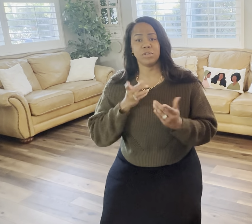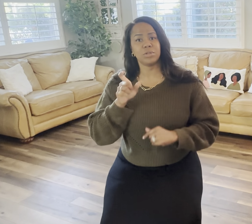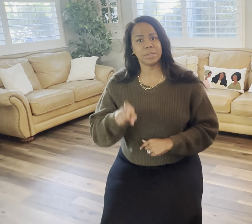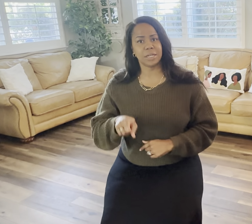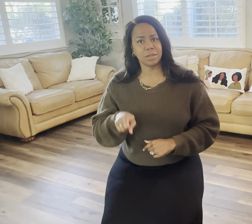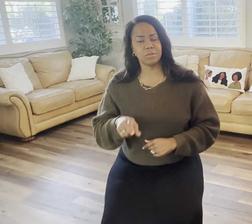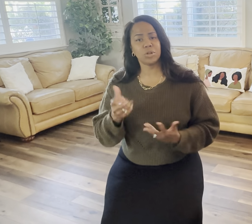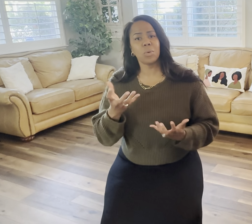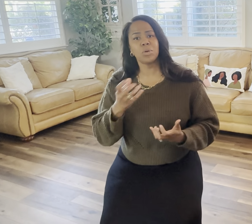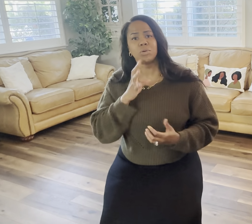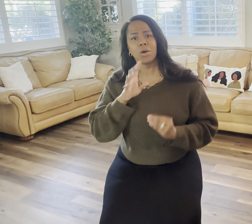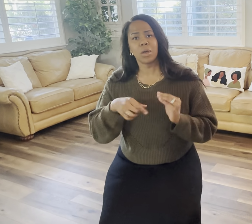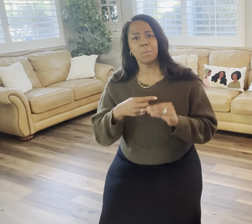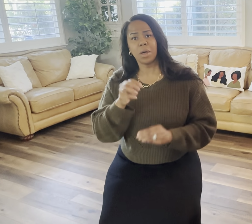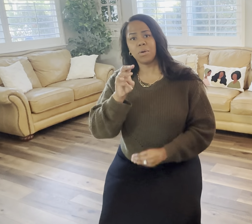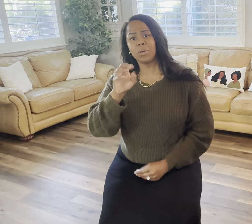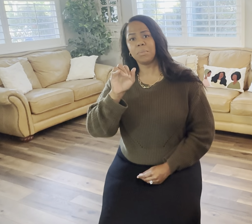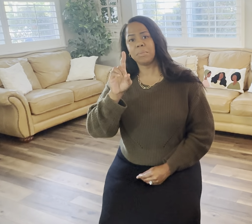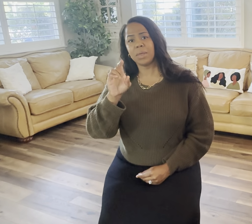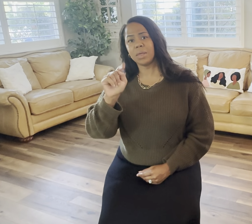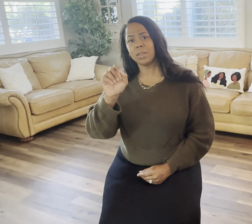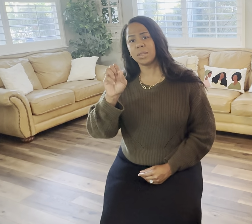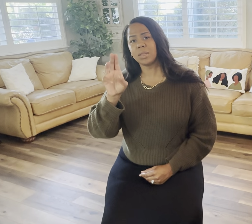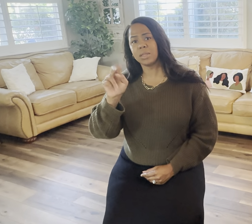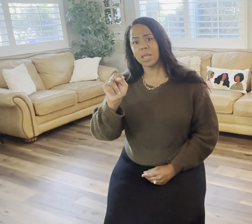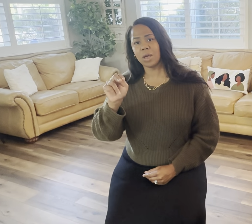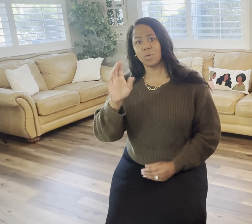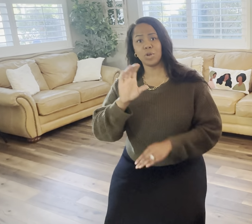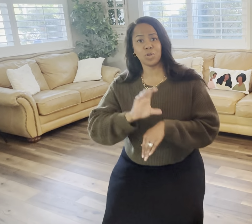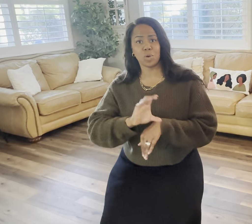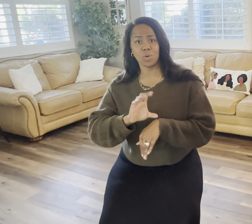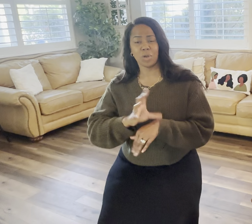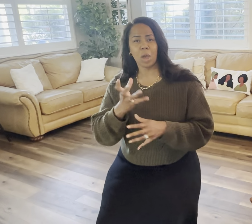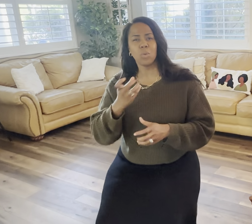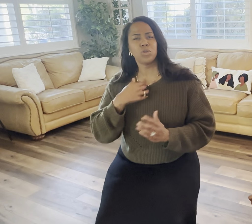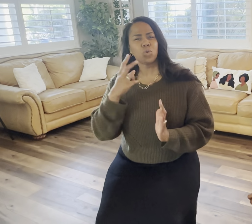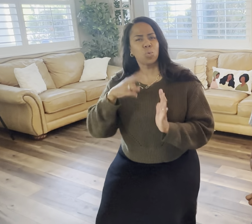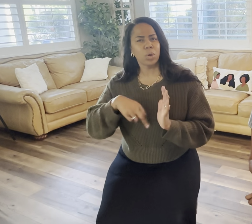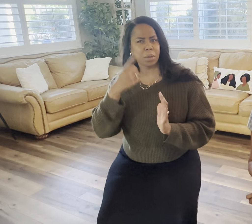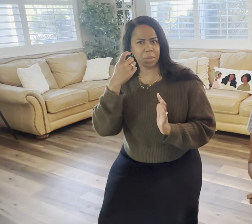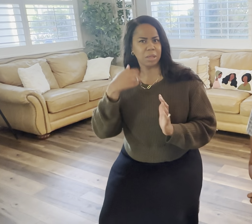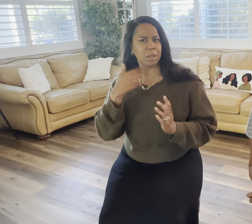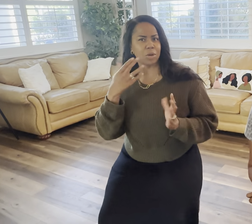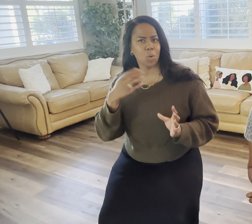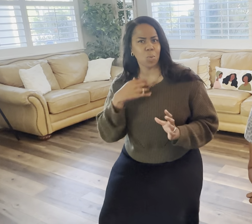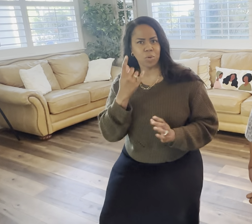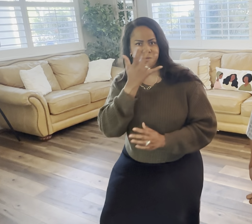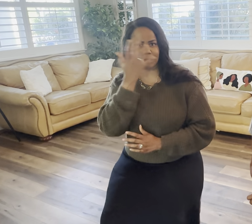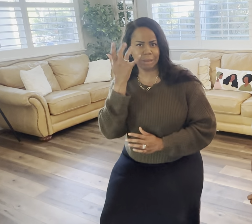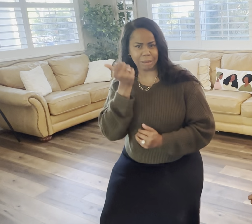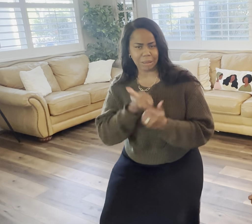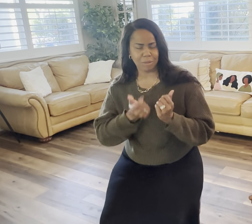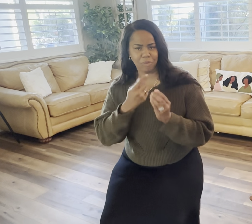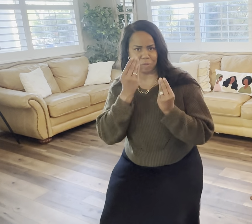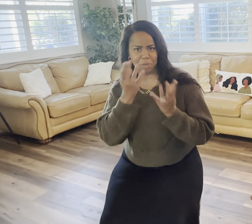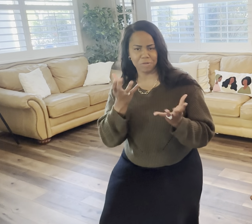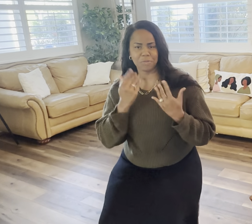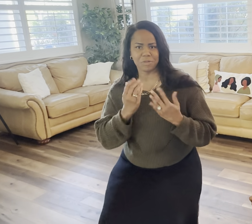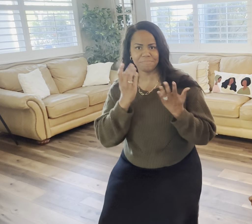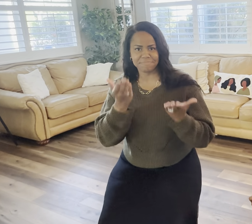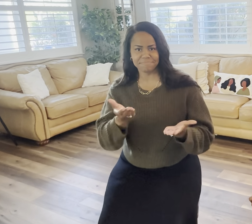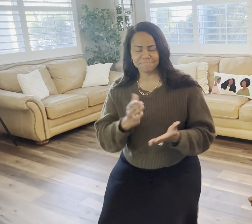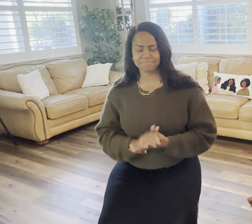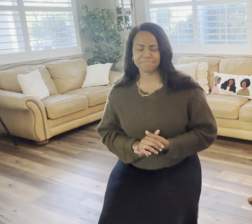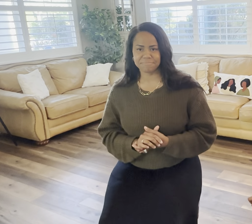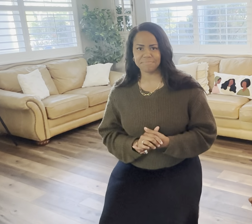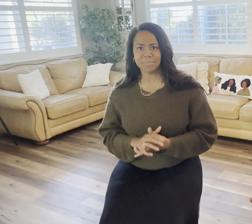Midtown Church, and I'm going to read it to you because I don't want to miss any of the good information I'm trying to provide to you.